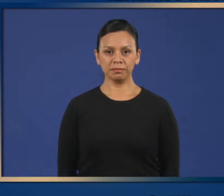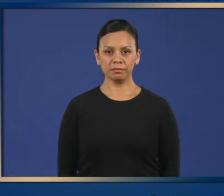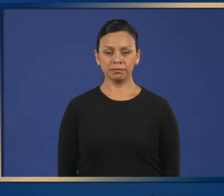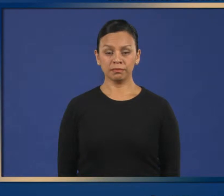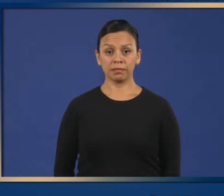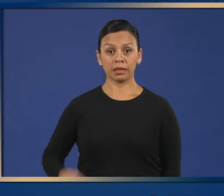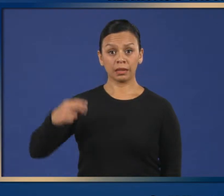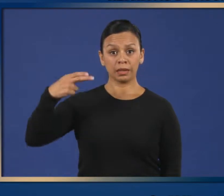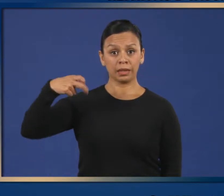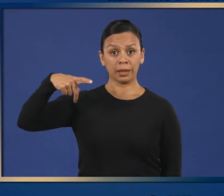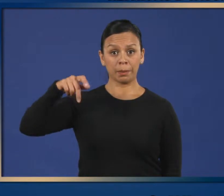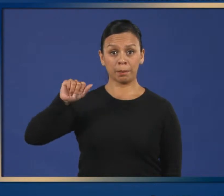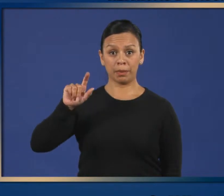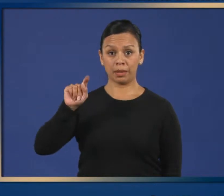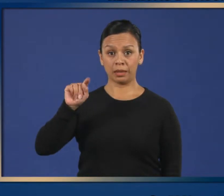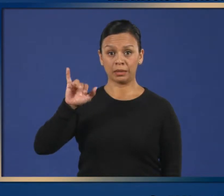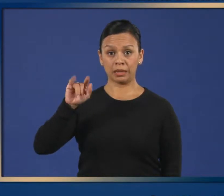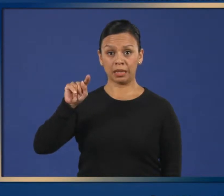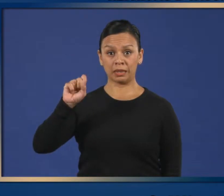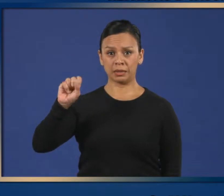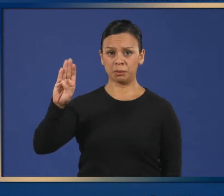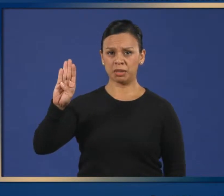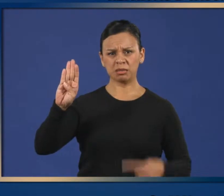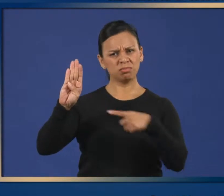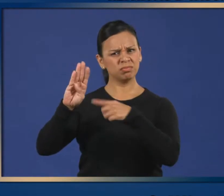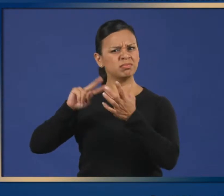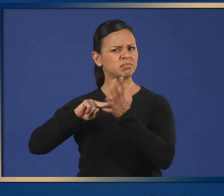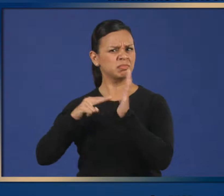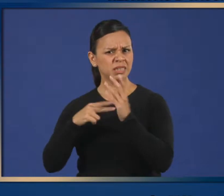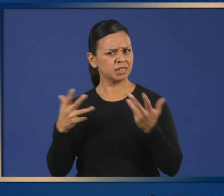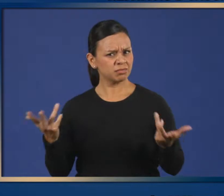What is hepatitis B?